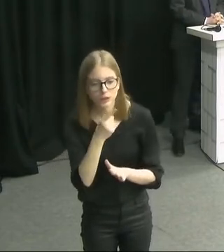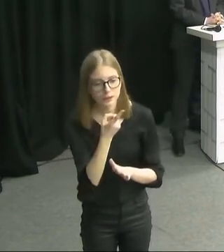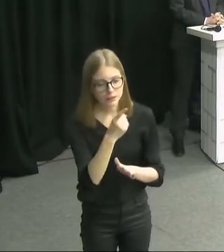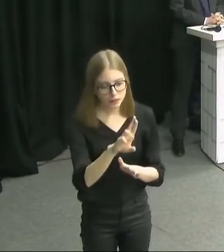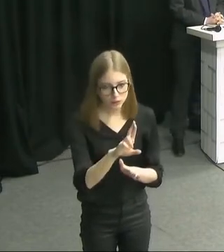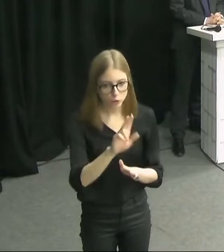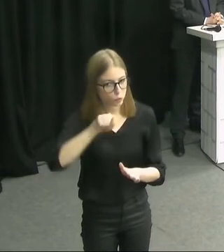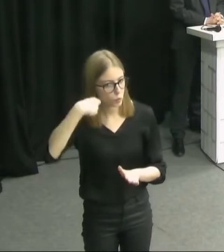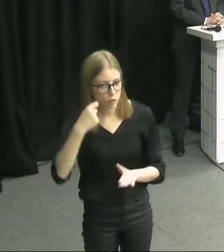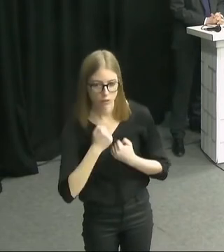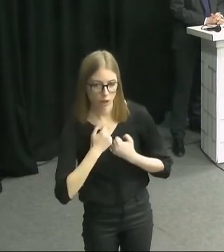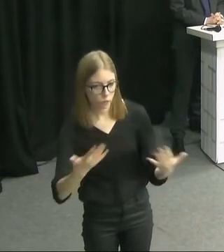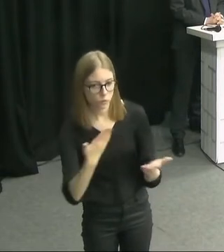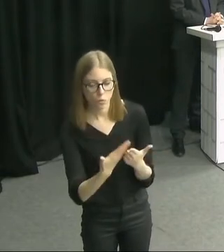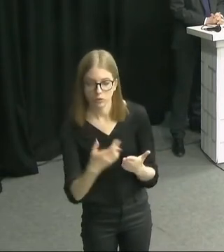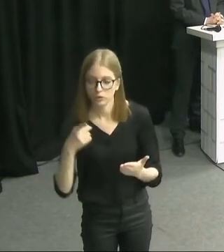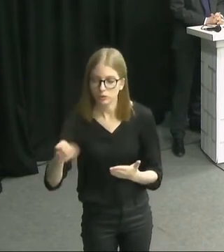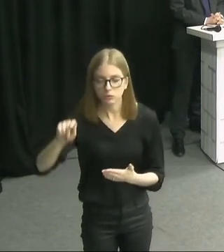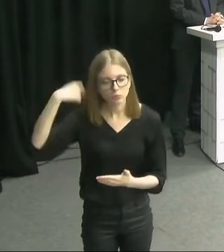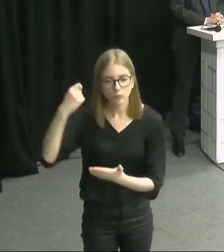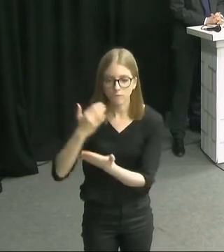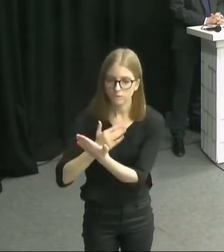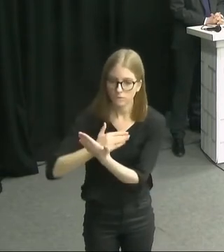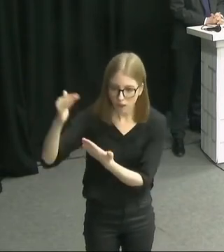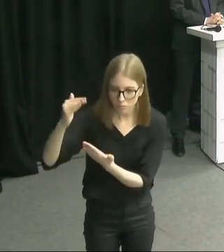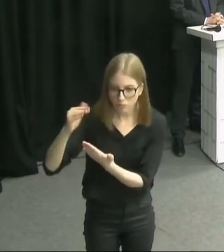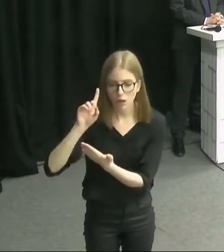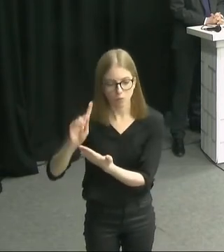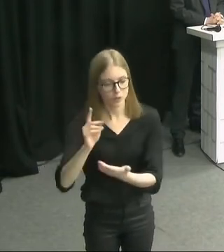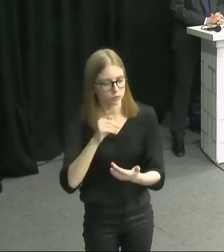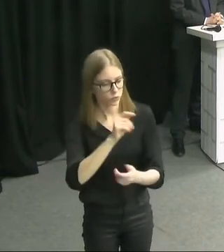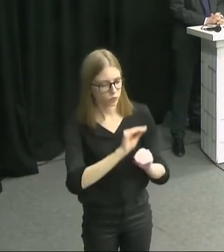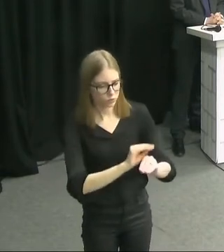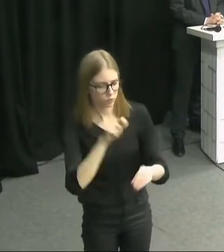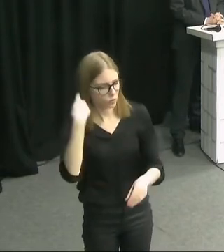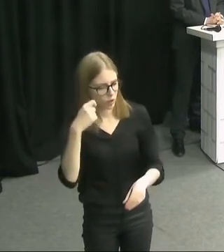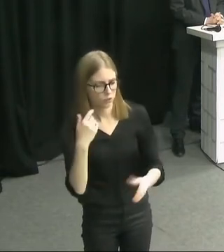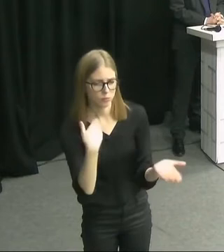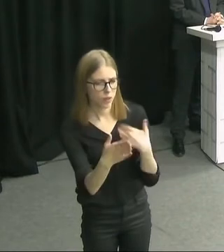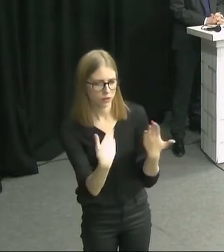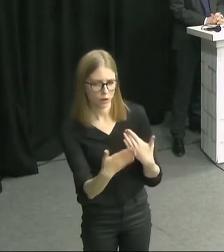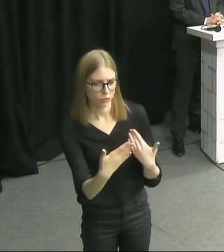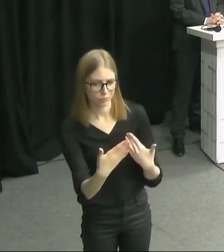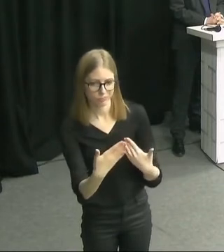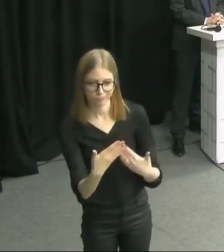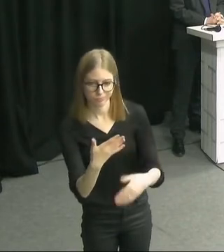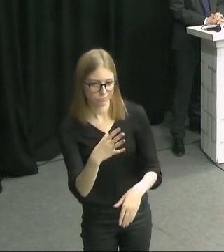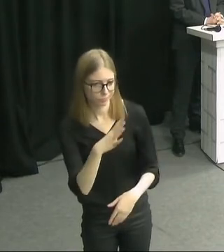because not all the researchers are able to guide the students in their PhD